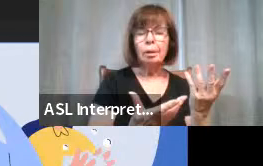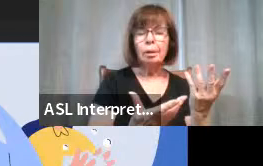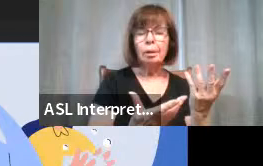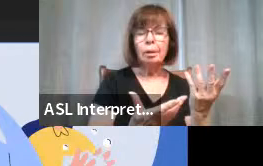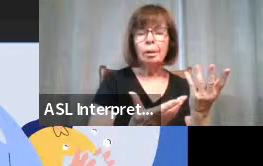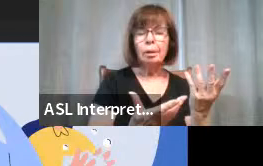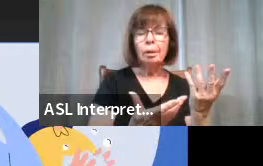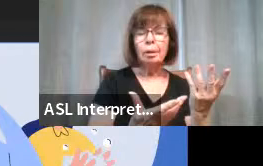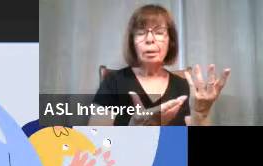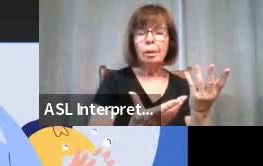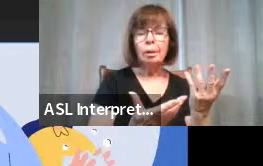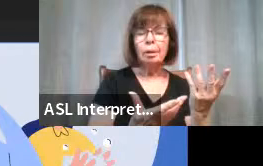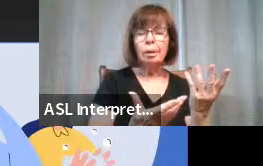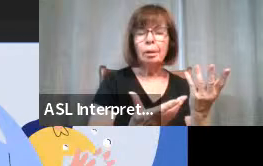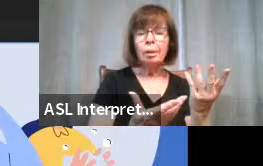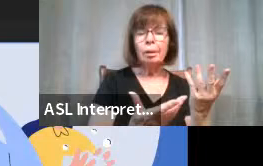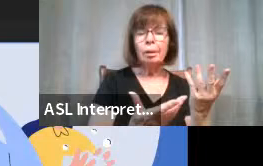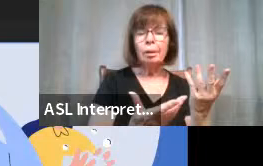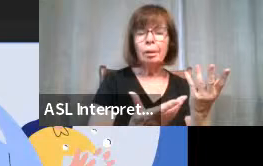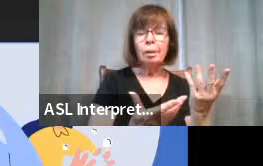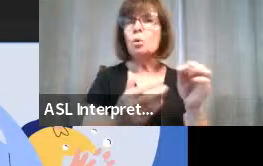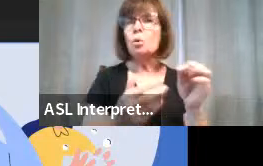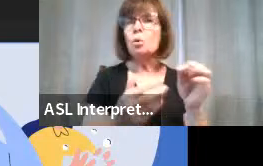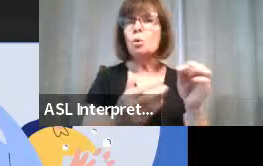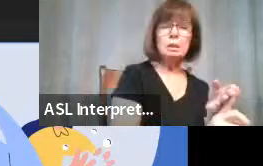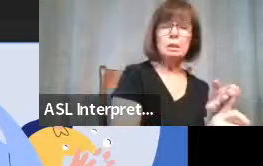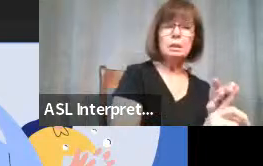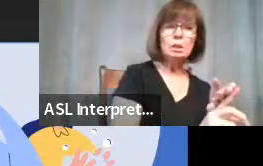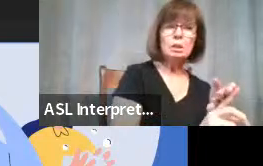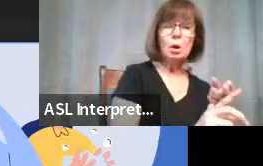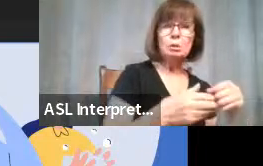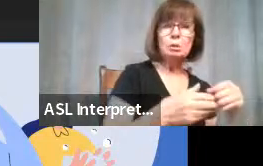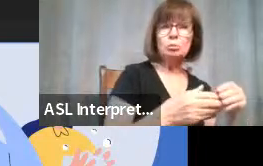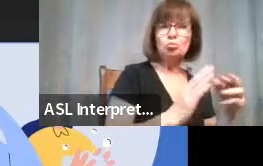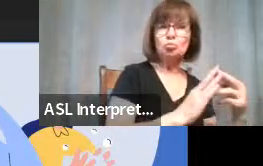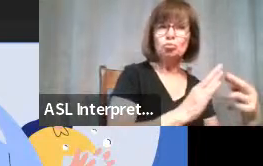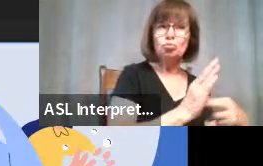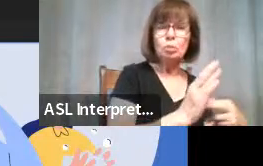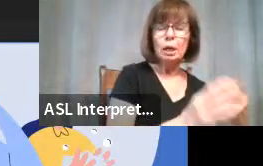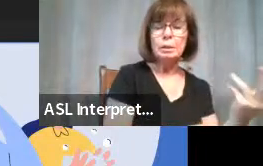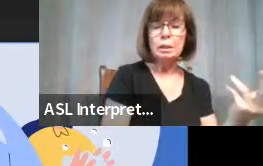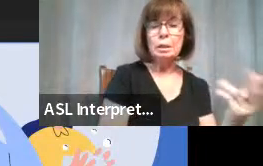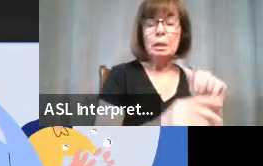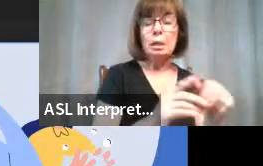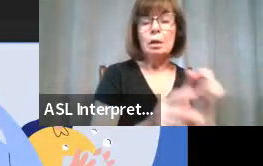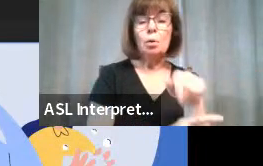and quarantine guidance? As well as what are the